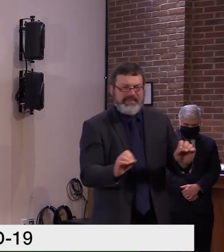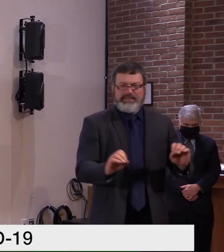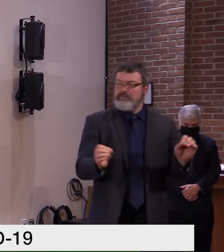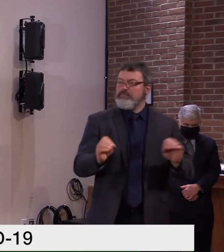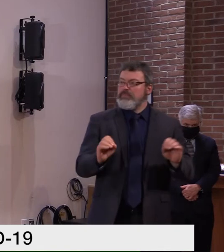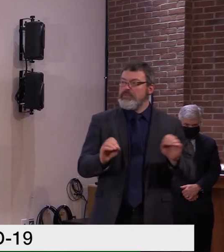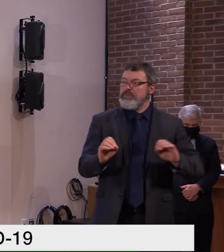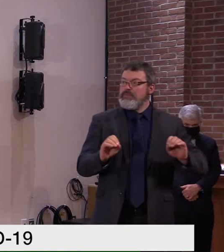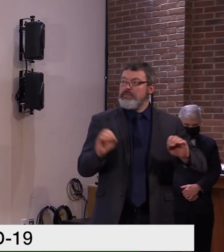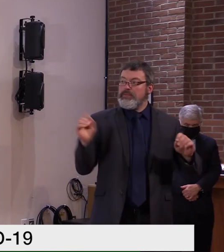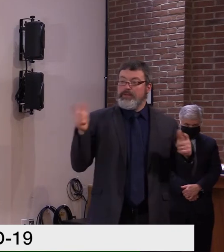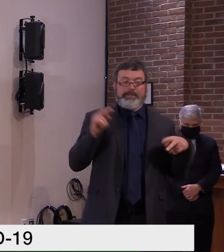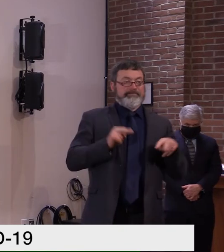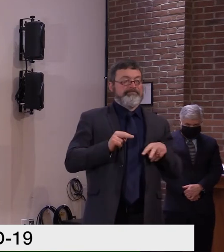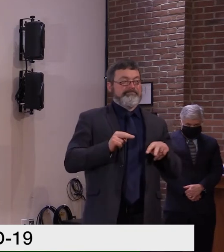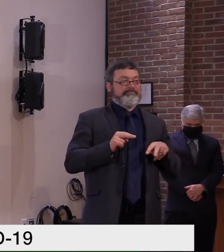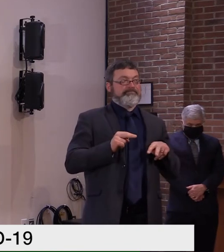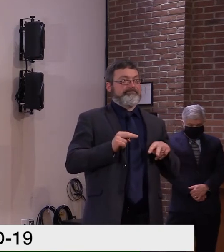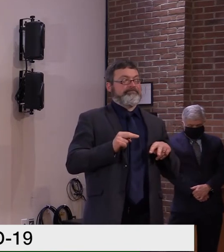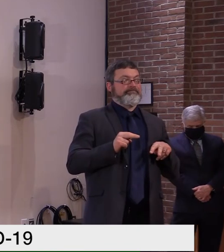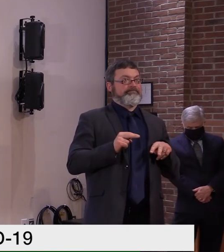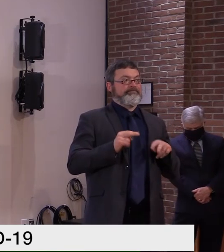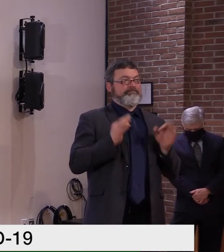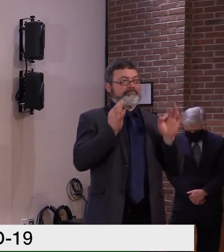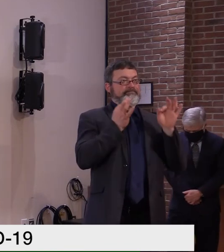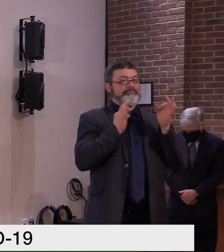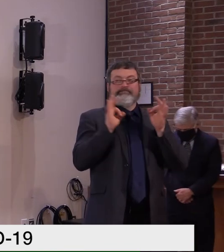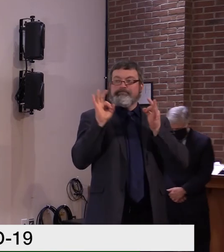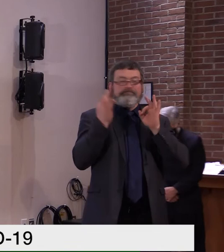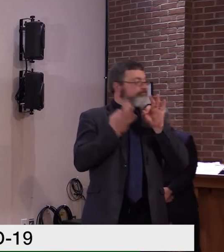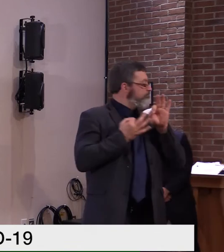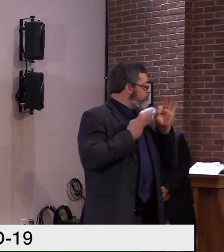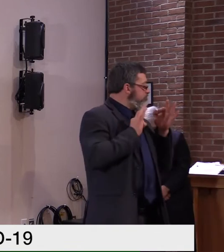All right, we'll try Jolie, Local 22.